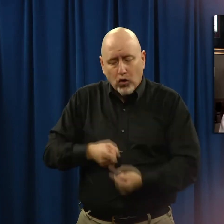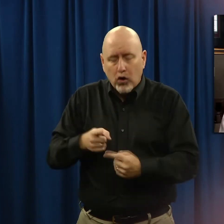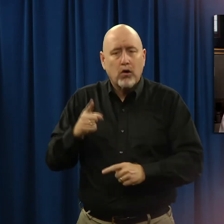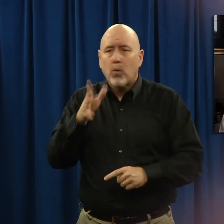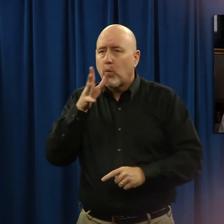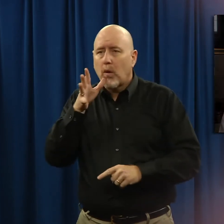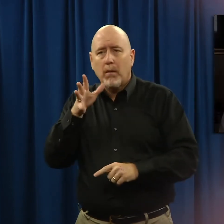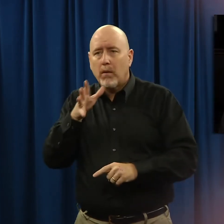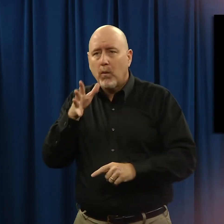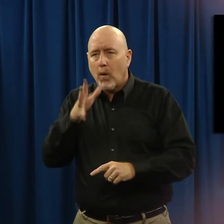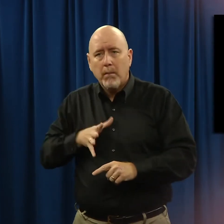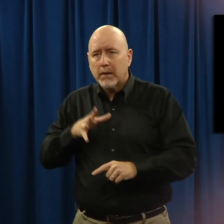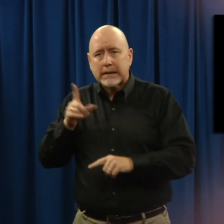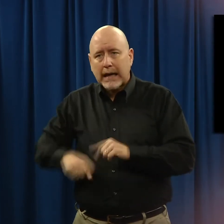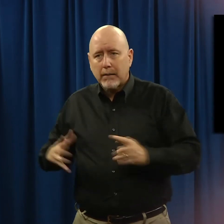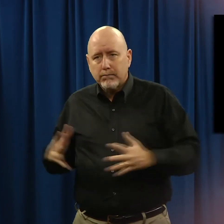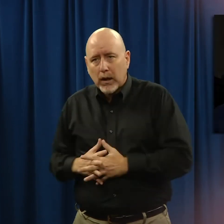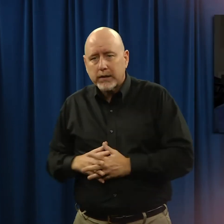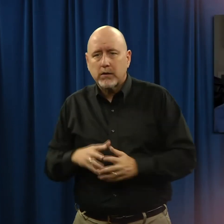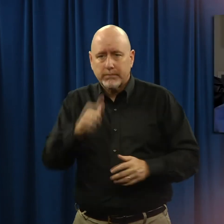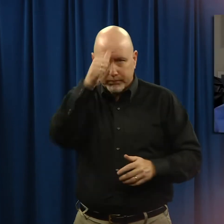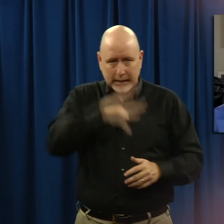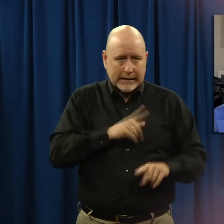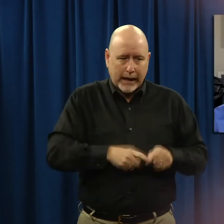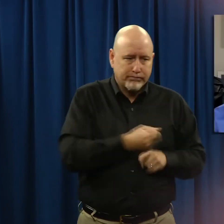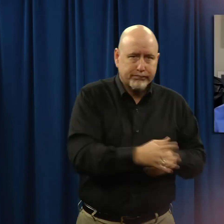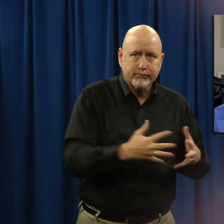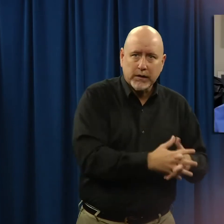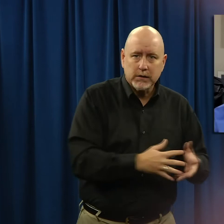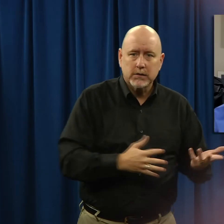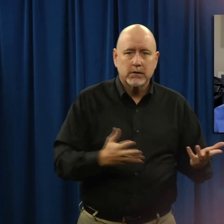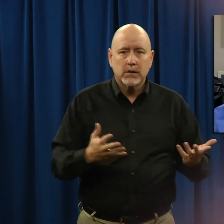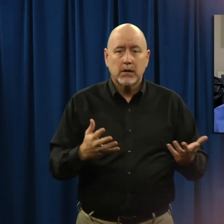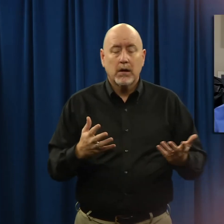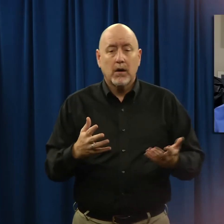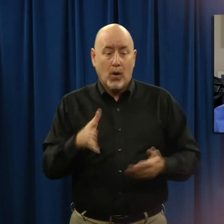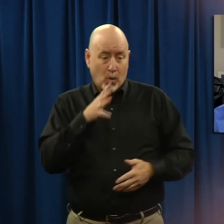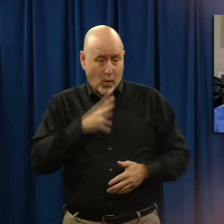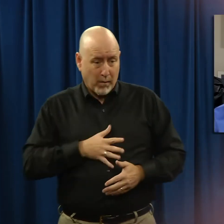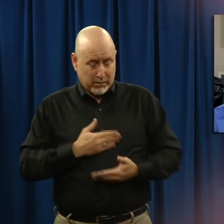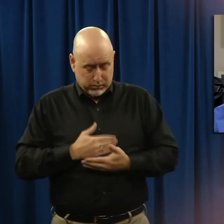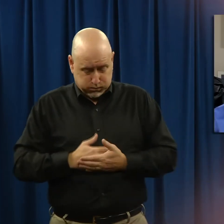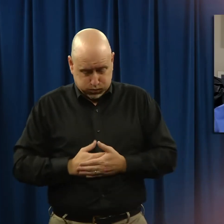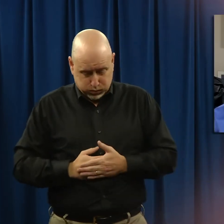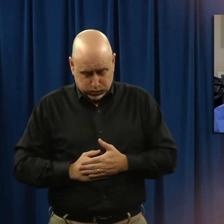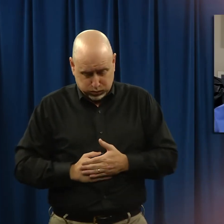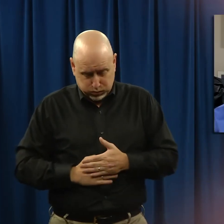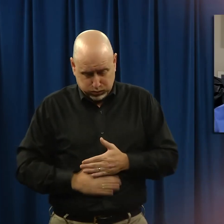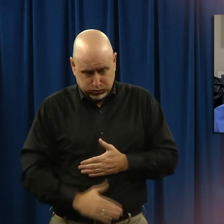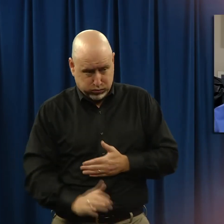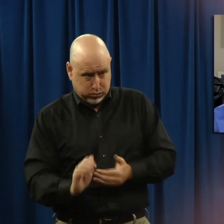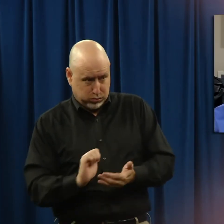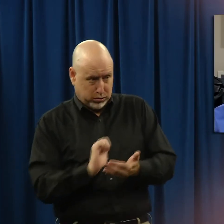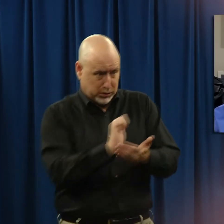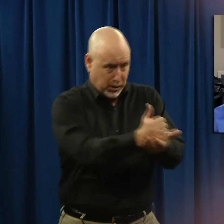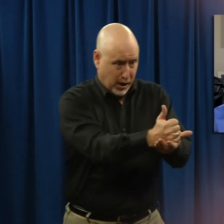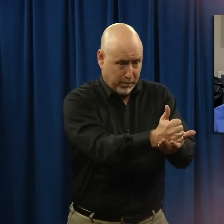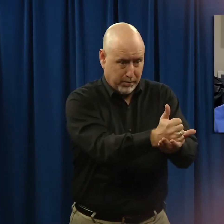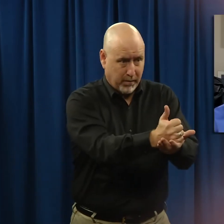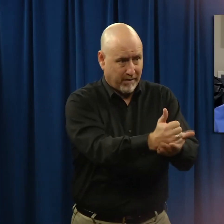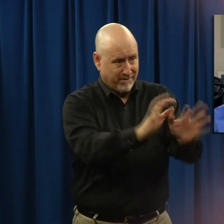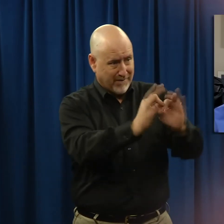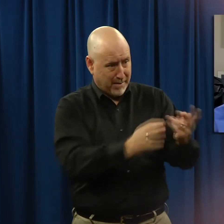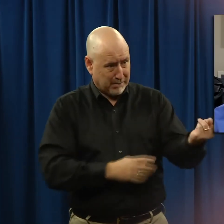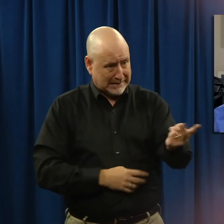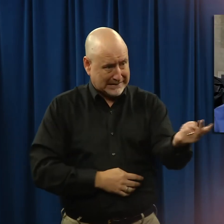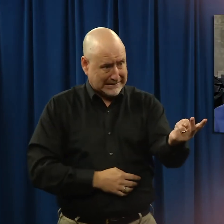and inability to conceive. A woman bearing a child and allowing that child to be given up for adoption to a